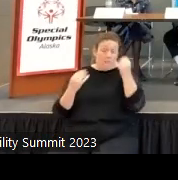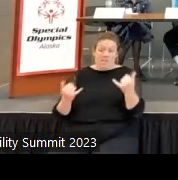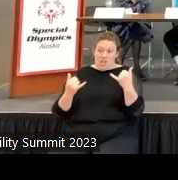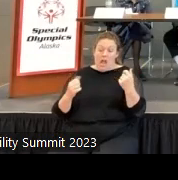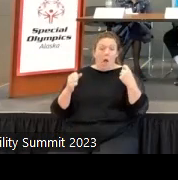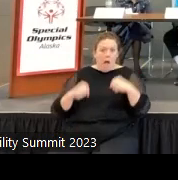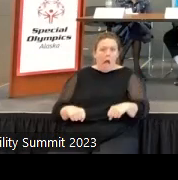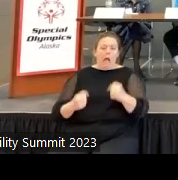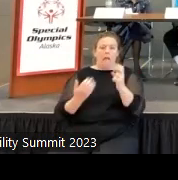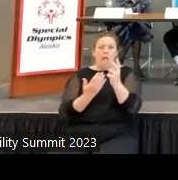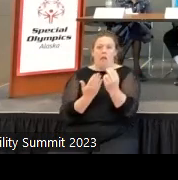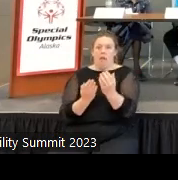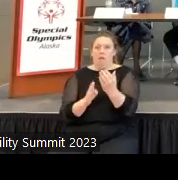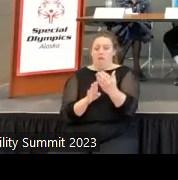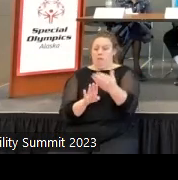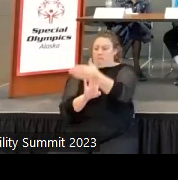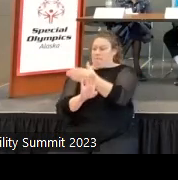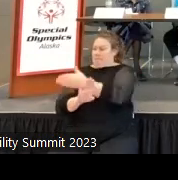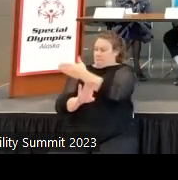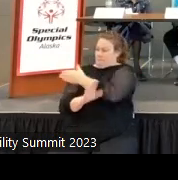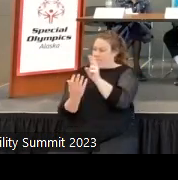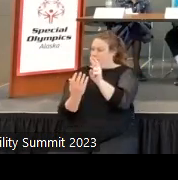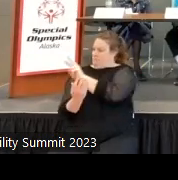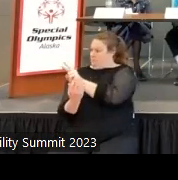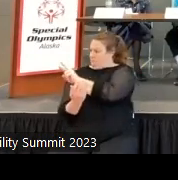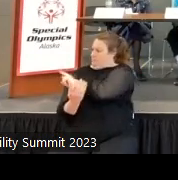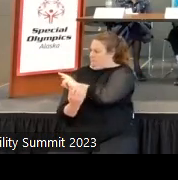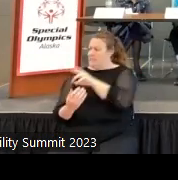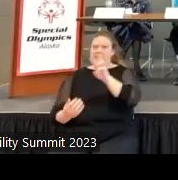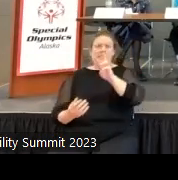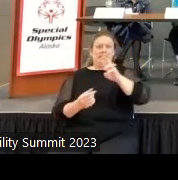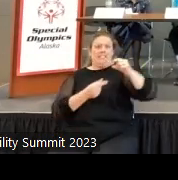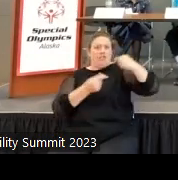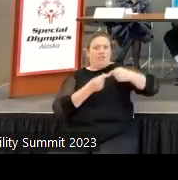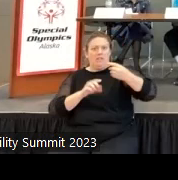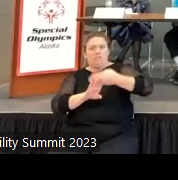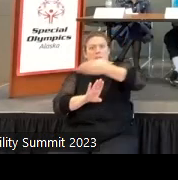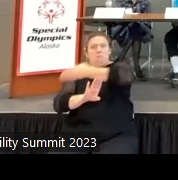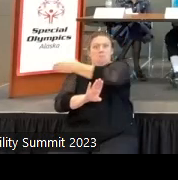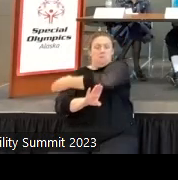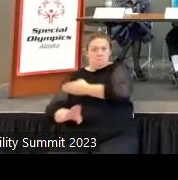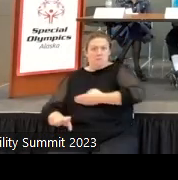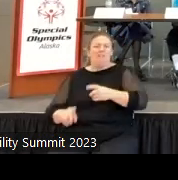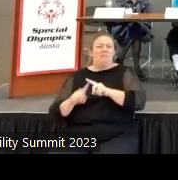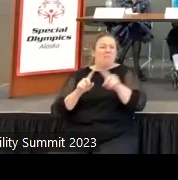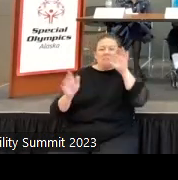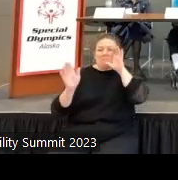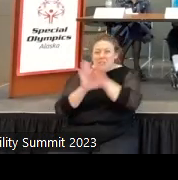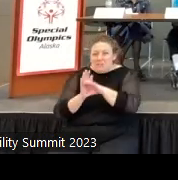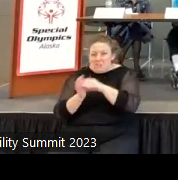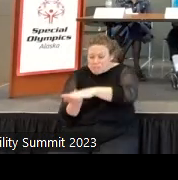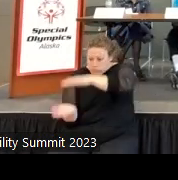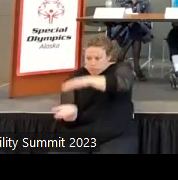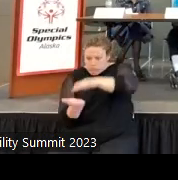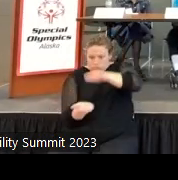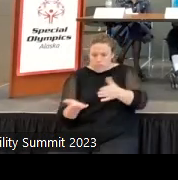back like 6 or 7 generations, but what do you do with all that? Pictures and information like that. So that's